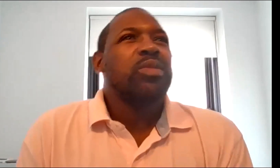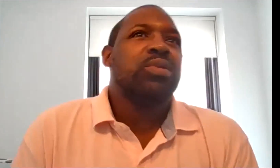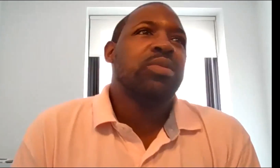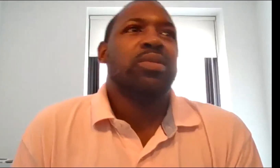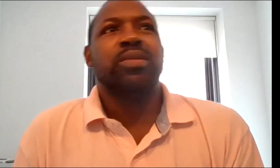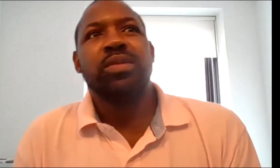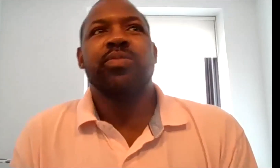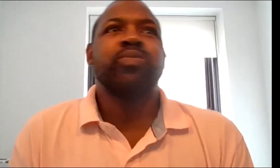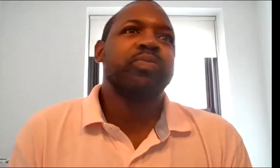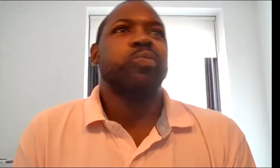me think about this.